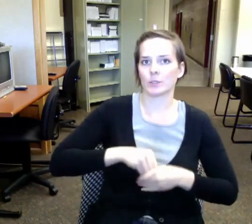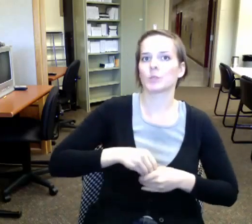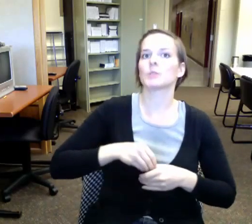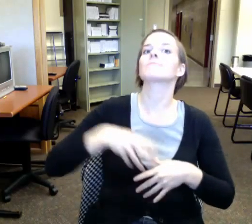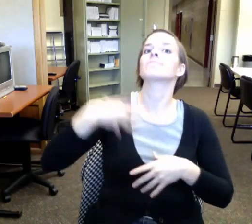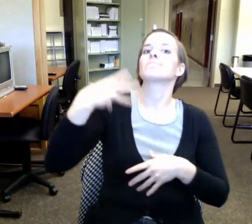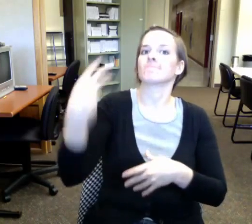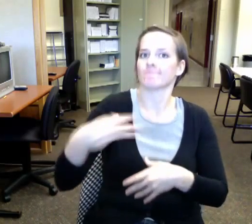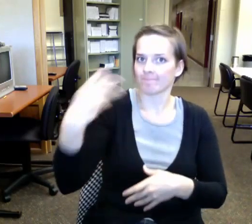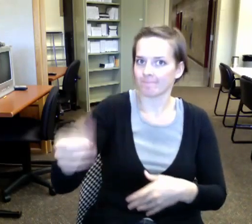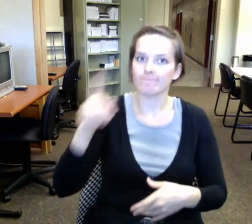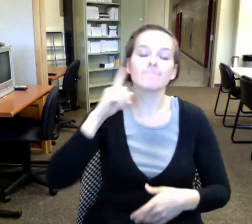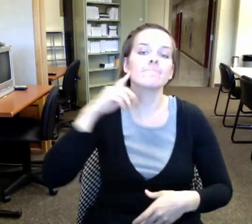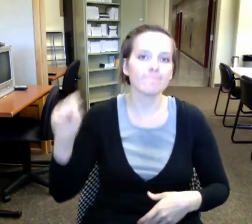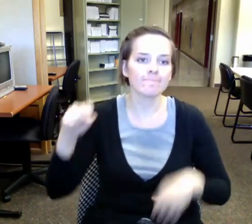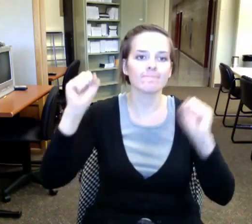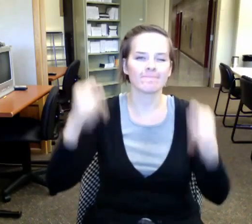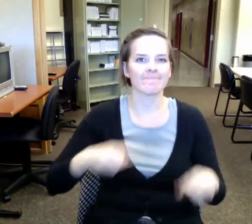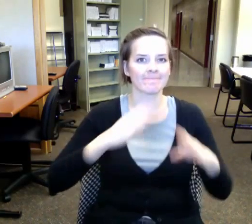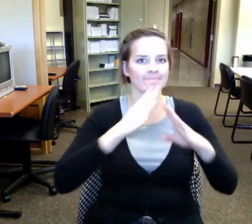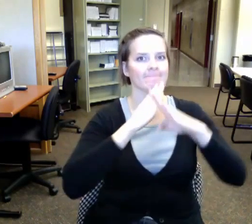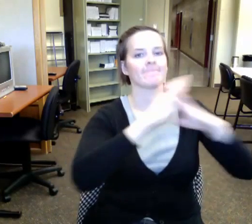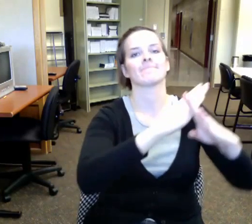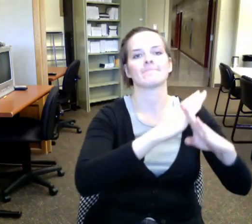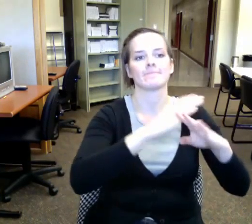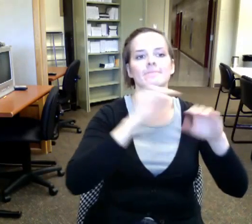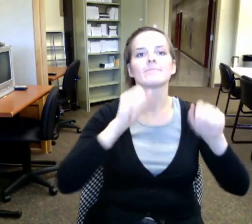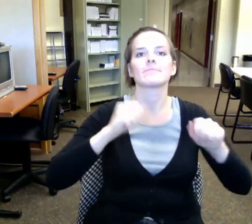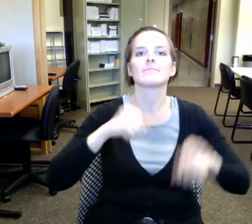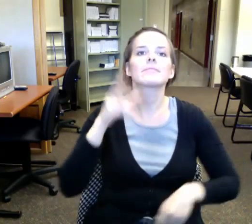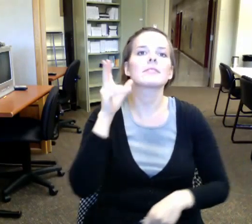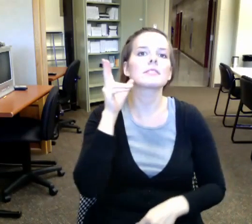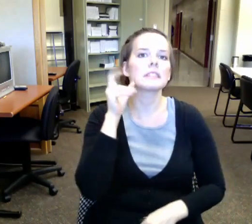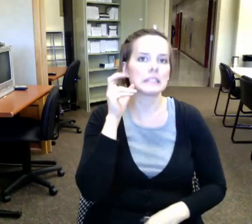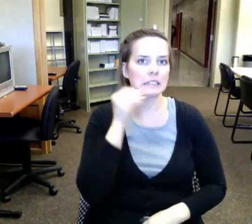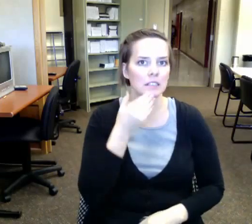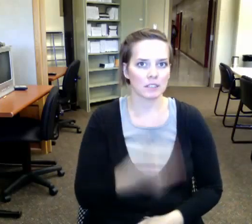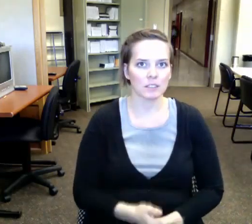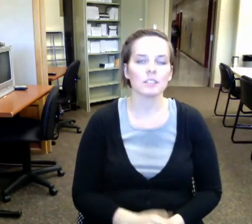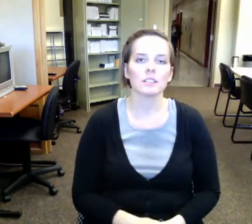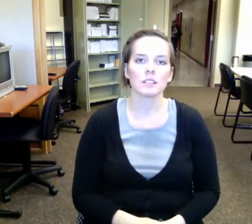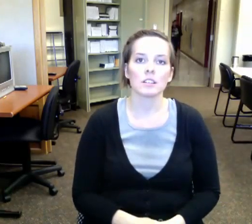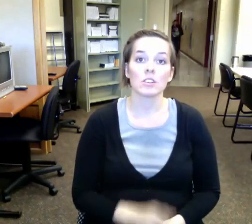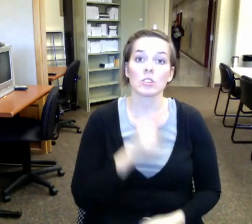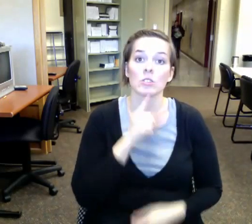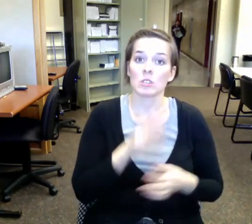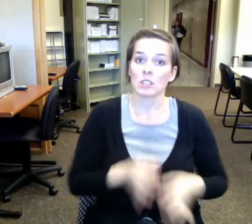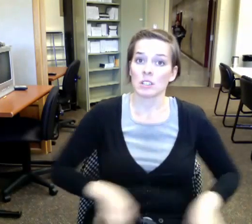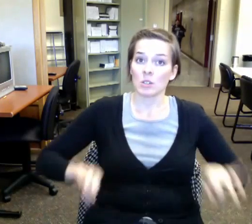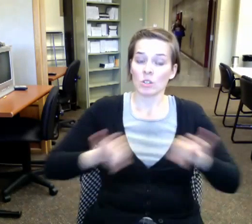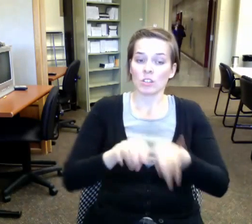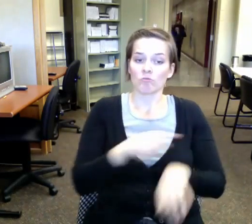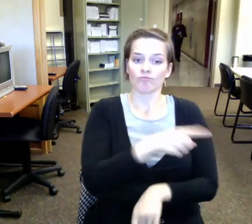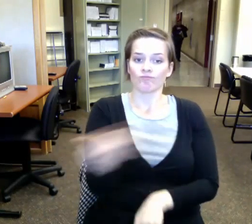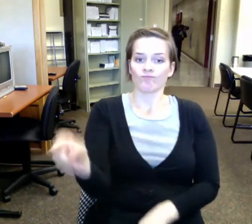in fact impede your ability to listen. Now it's really important that you're aware of these barriers